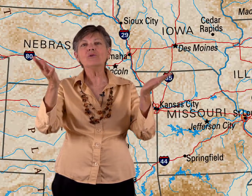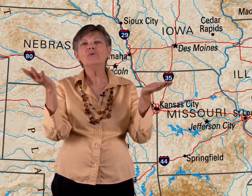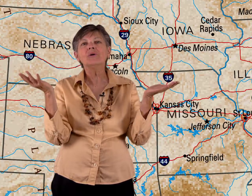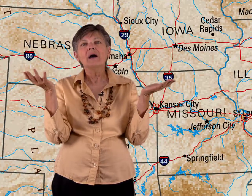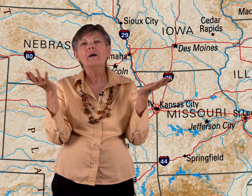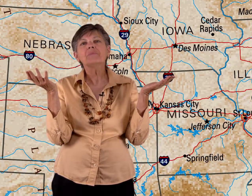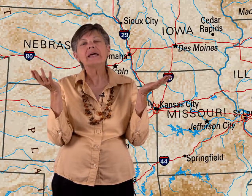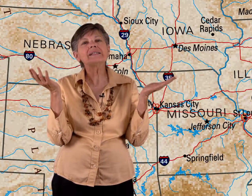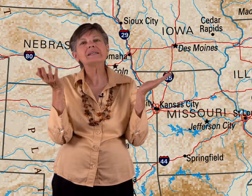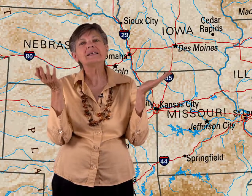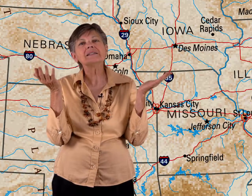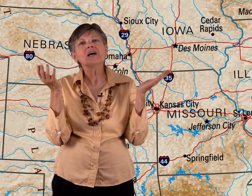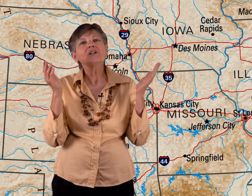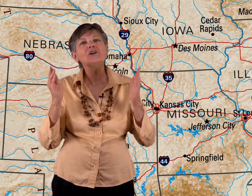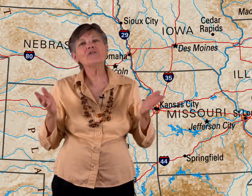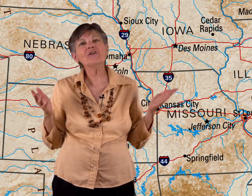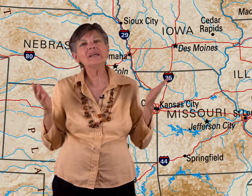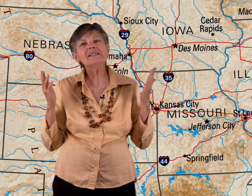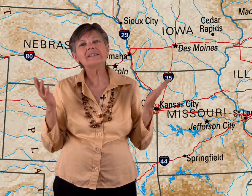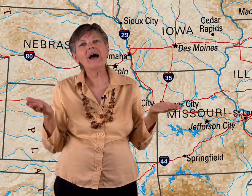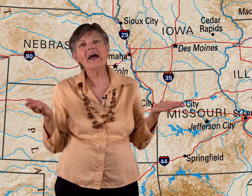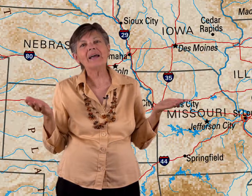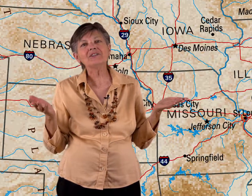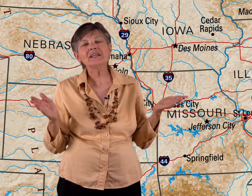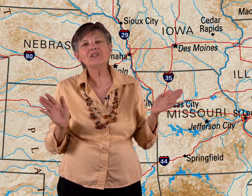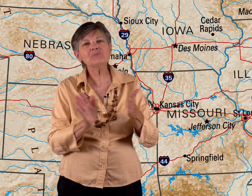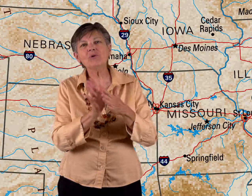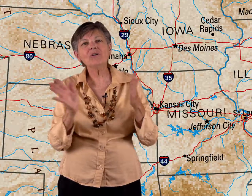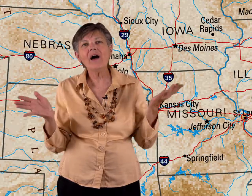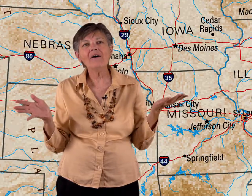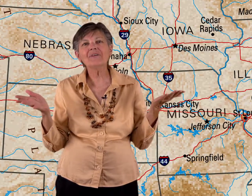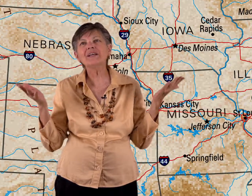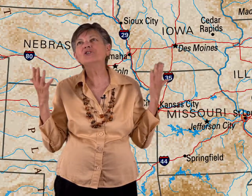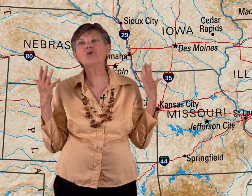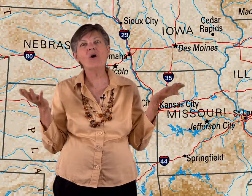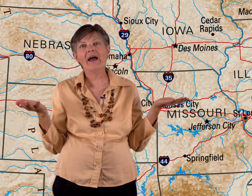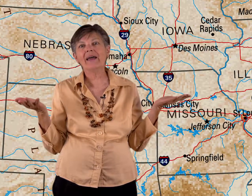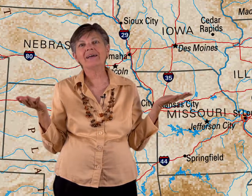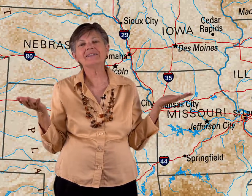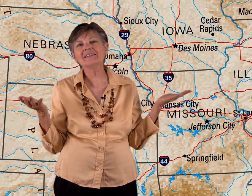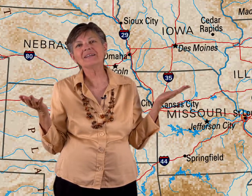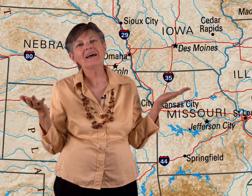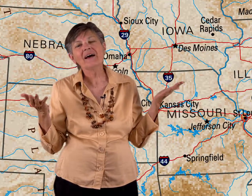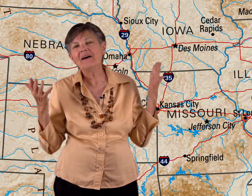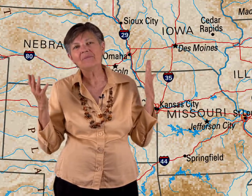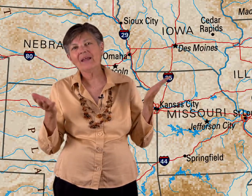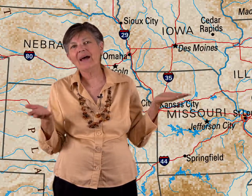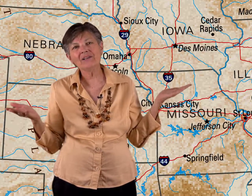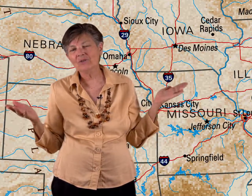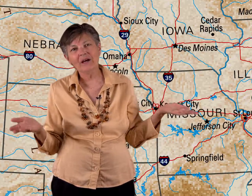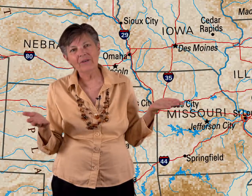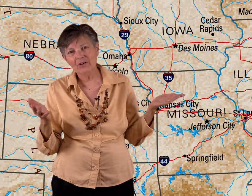through places, look for these signs and just pull off and enjoy, because I do love